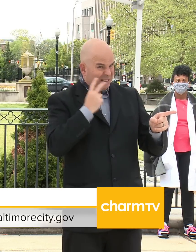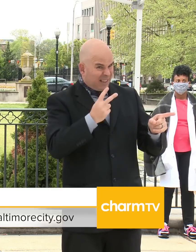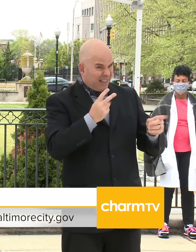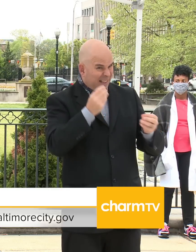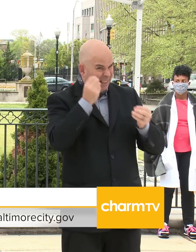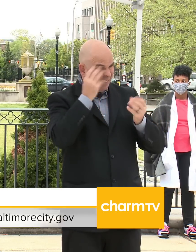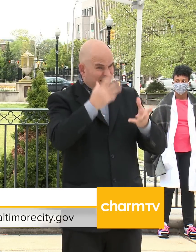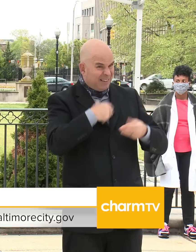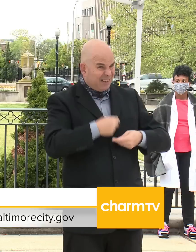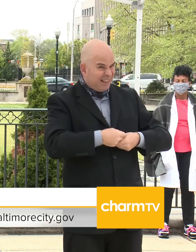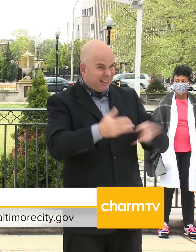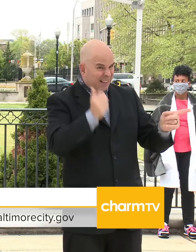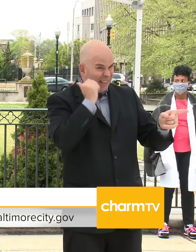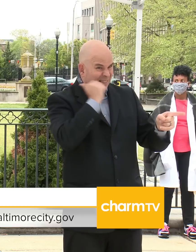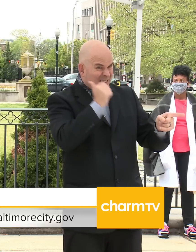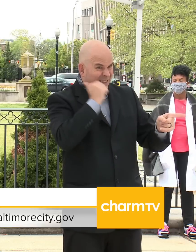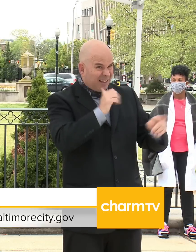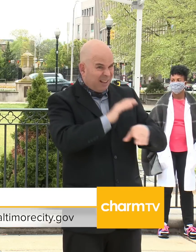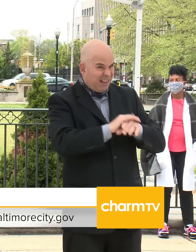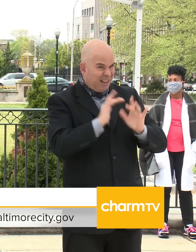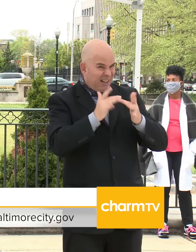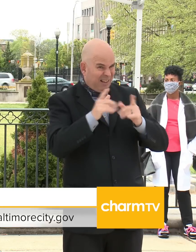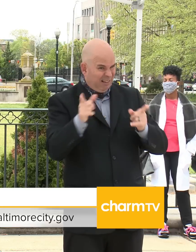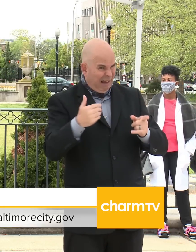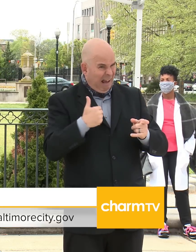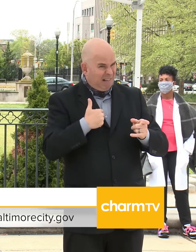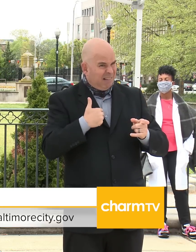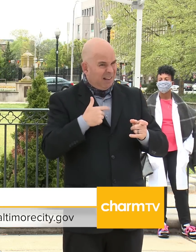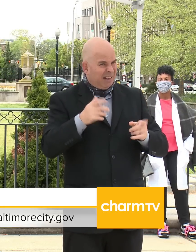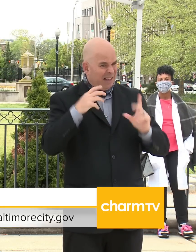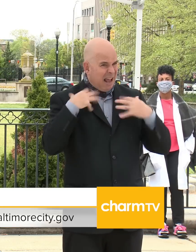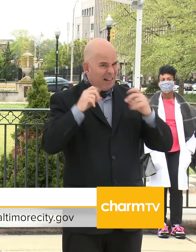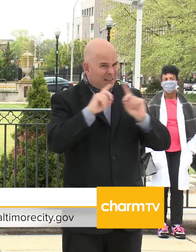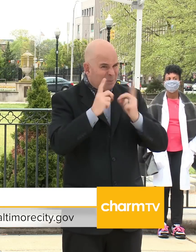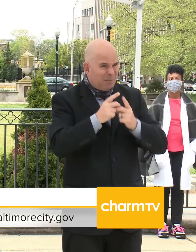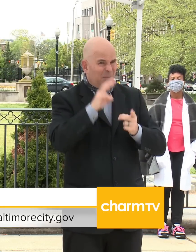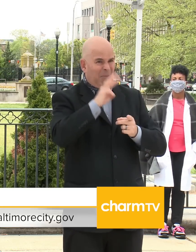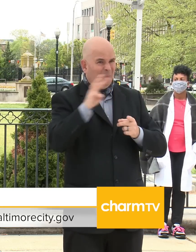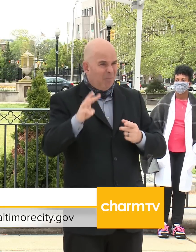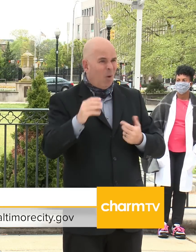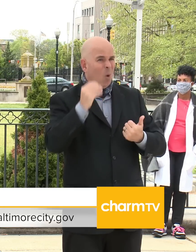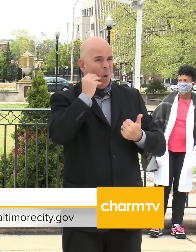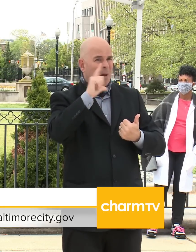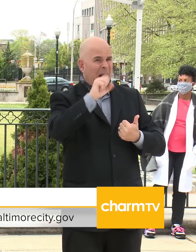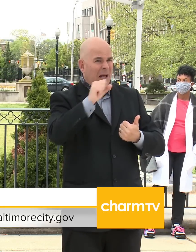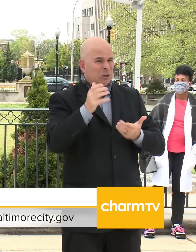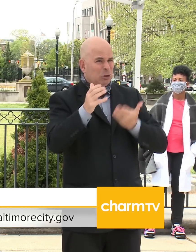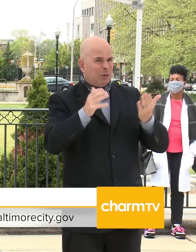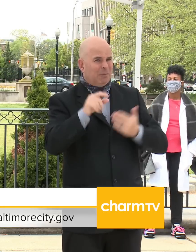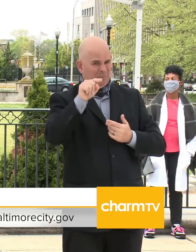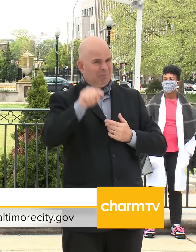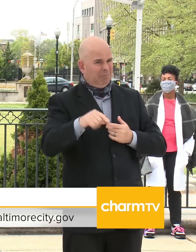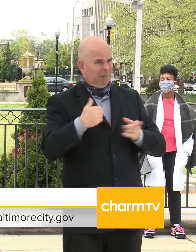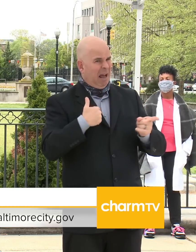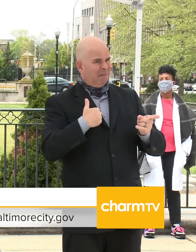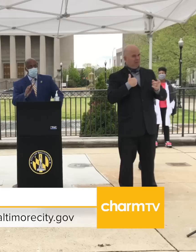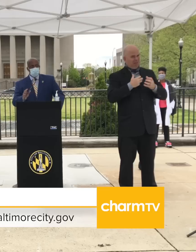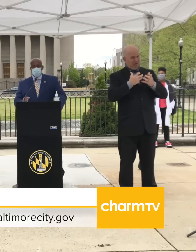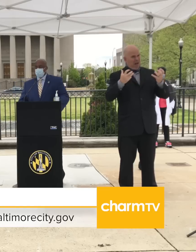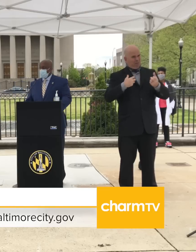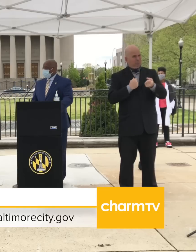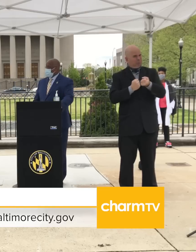on my website, on the health department's website, homeless service website? We're doing a whole lot to support homeless